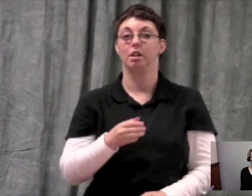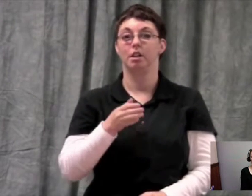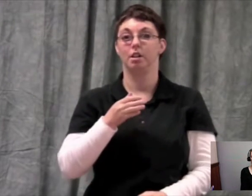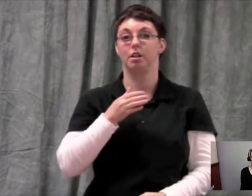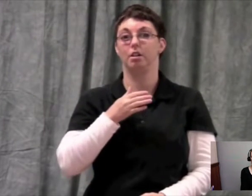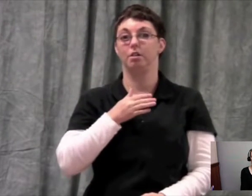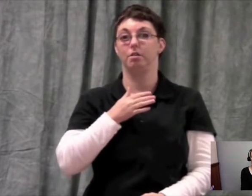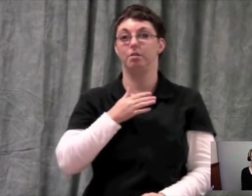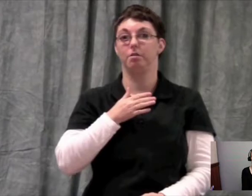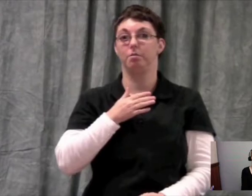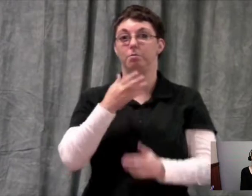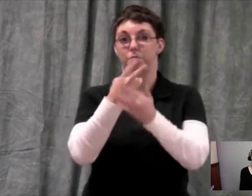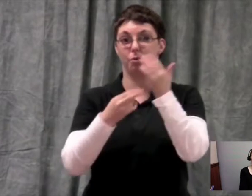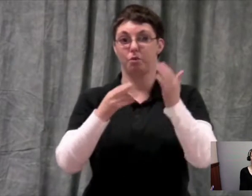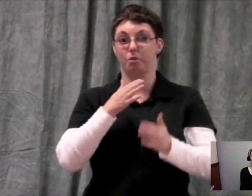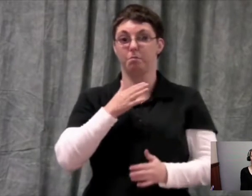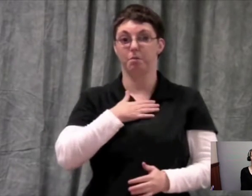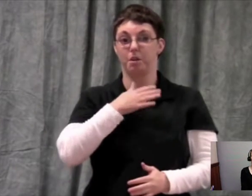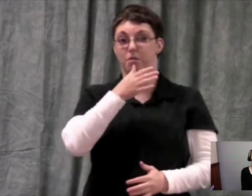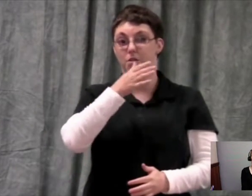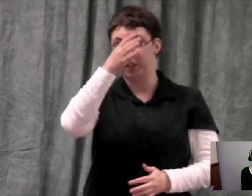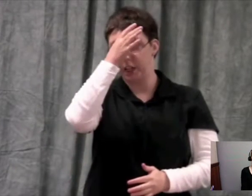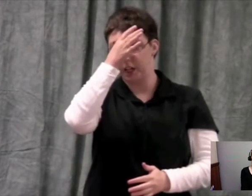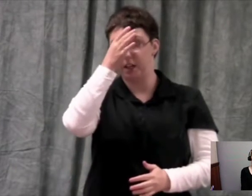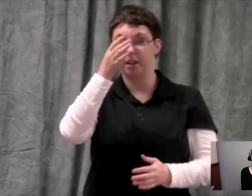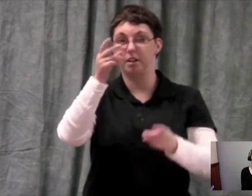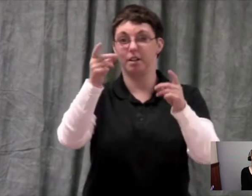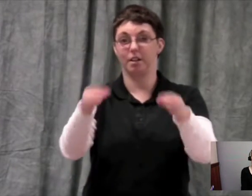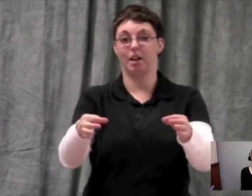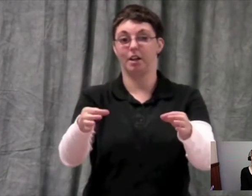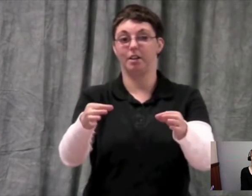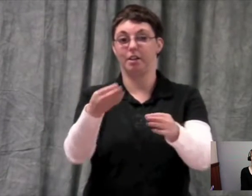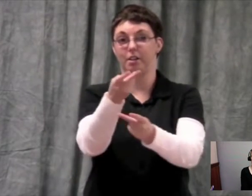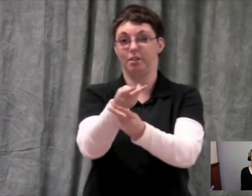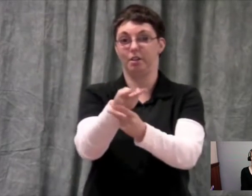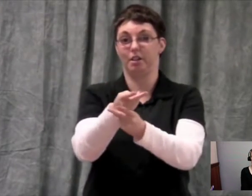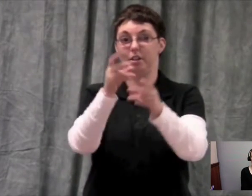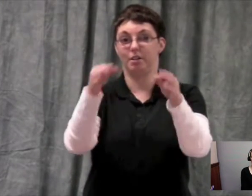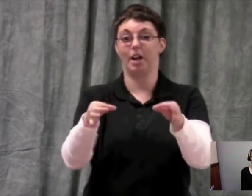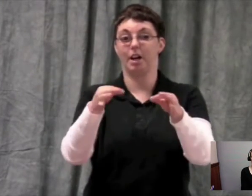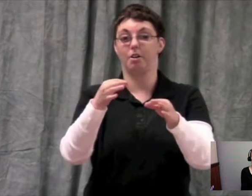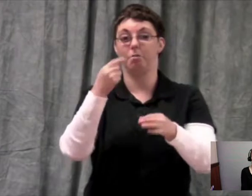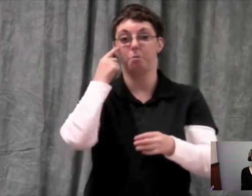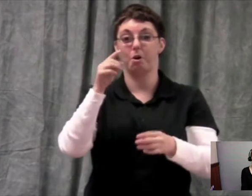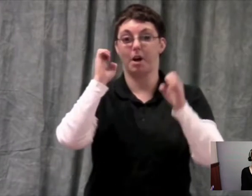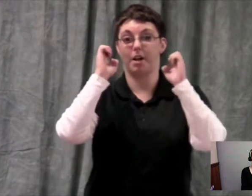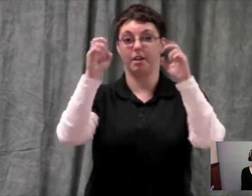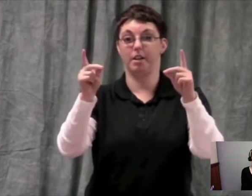and that is what caused my deafblindness. So growing up, my parents had made many decisions for me, and they decided that